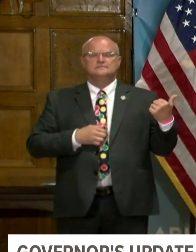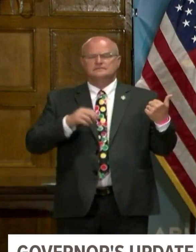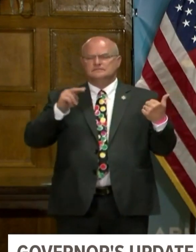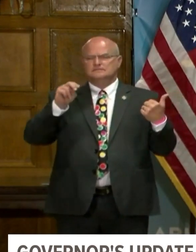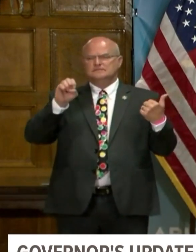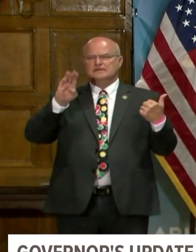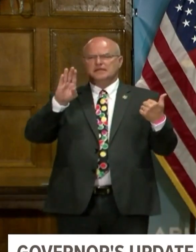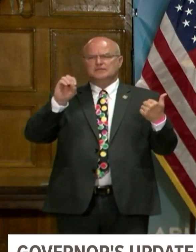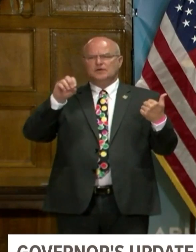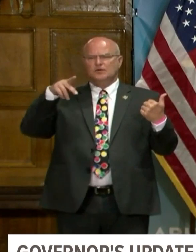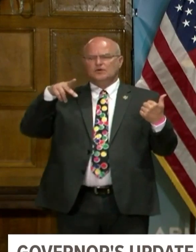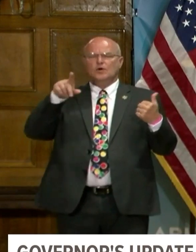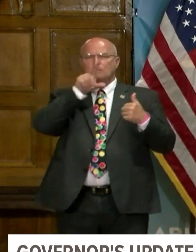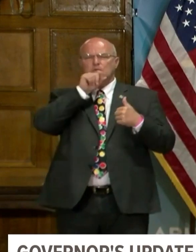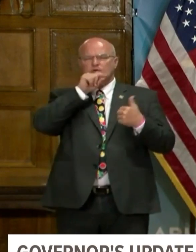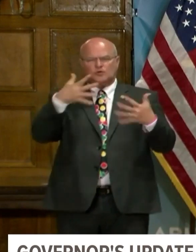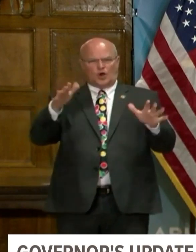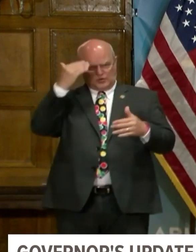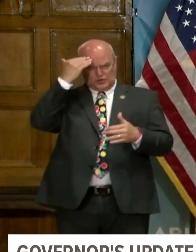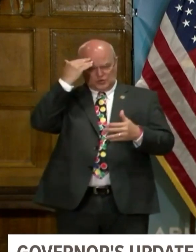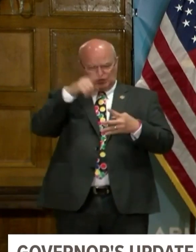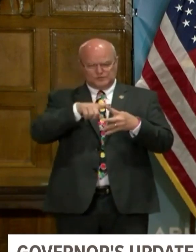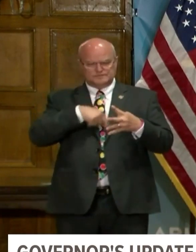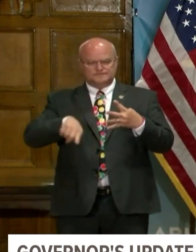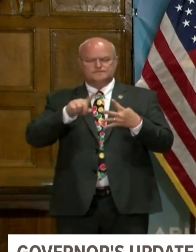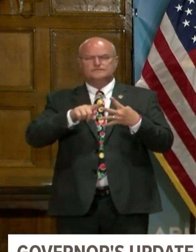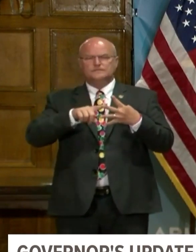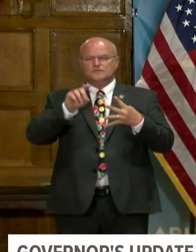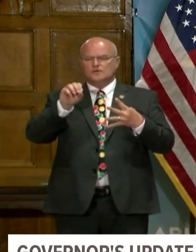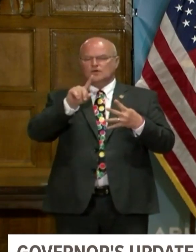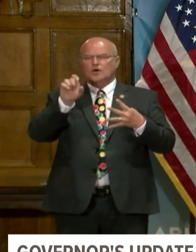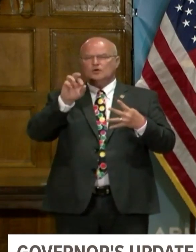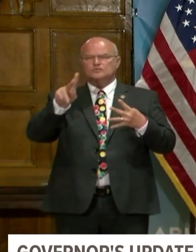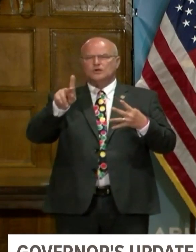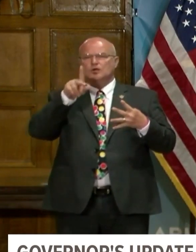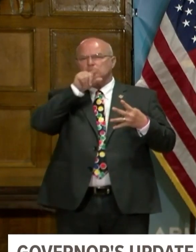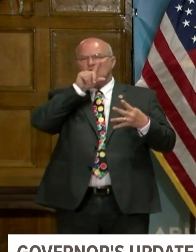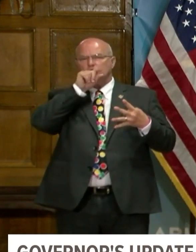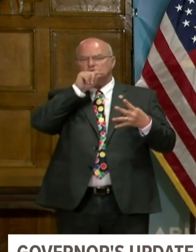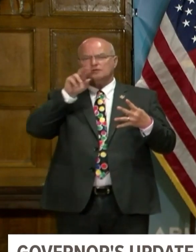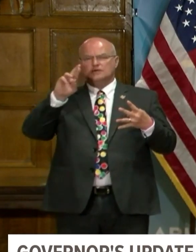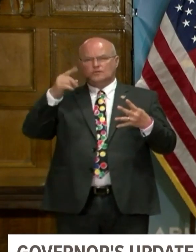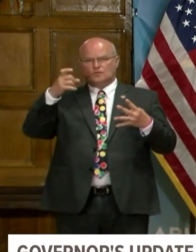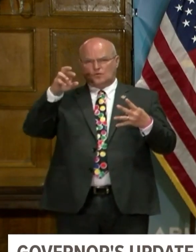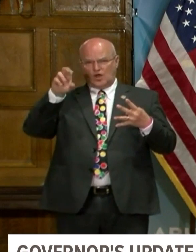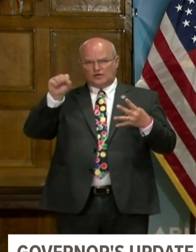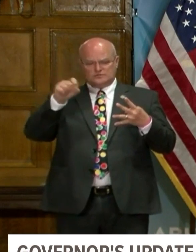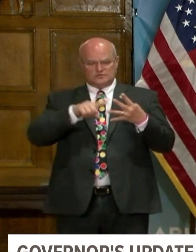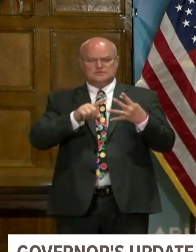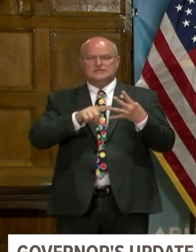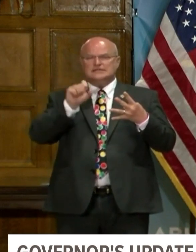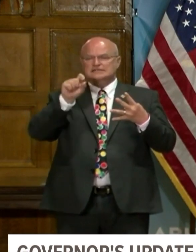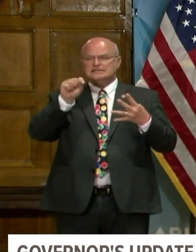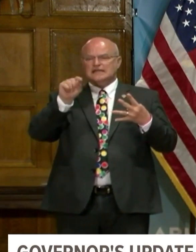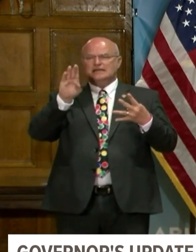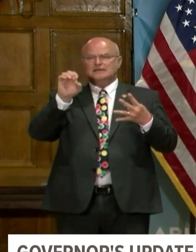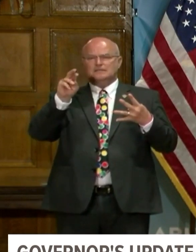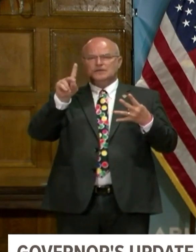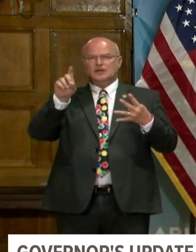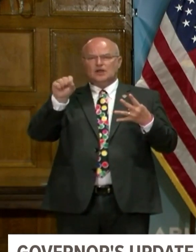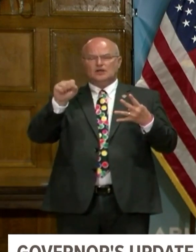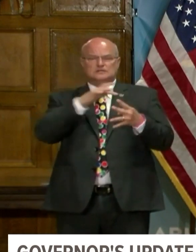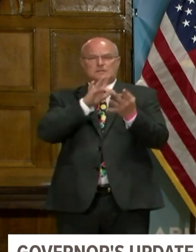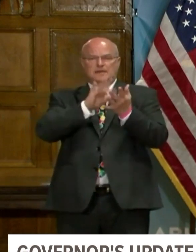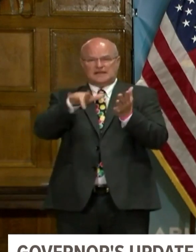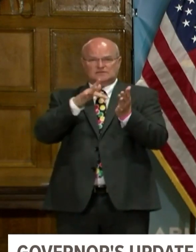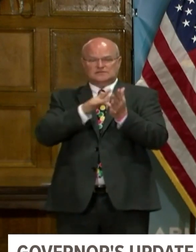Nebo Poultry in Dardanelle, which we already knew about, Ozark Poultry in Rogers, St. Bernard's Medical Center,